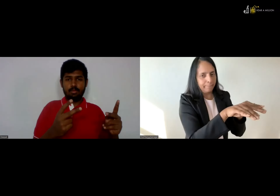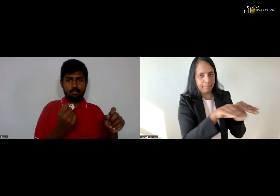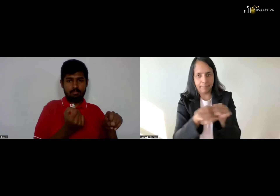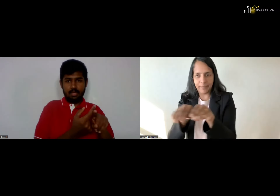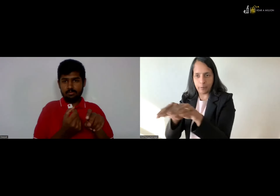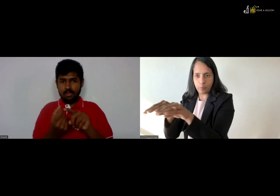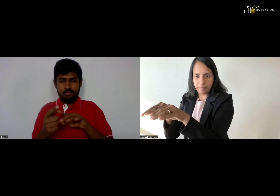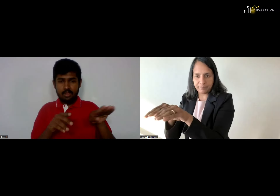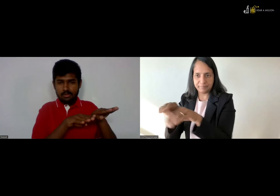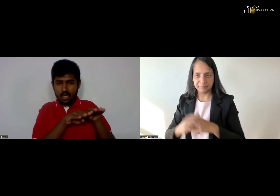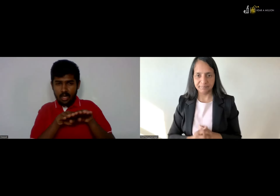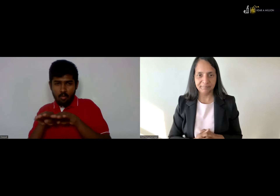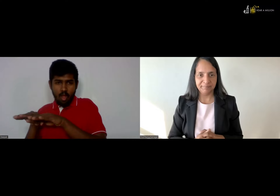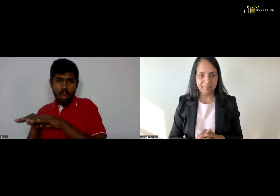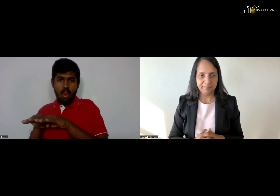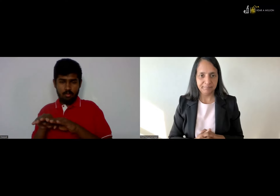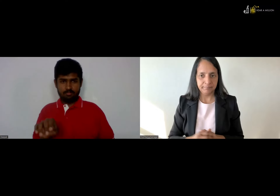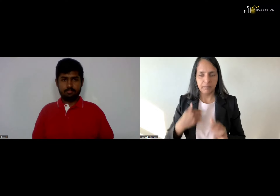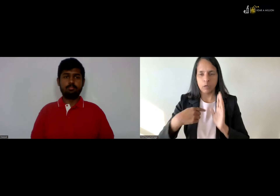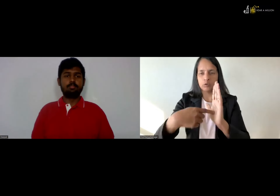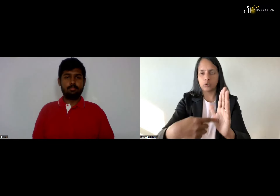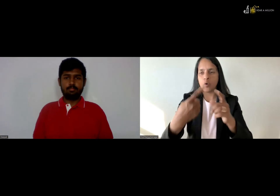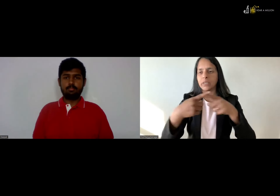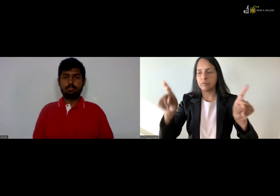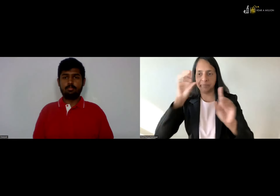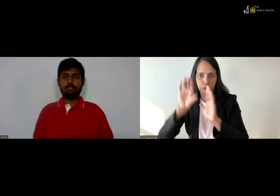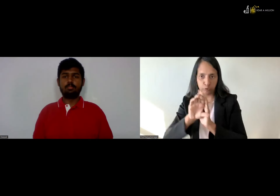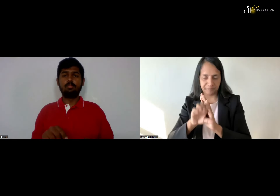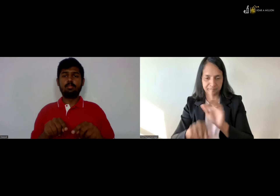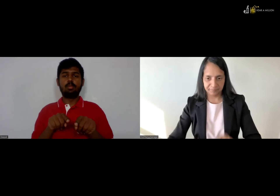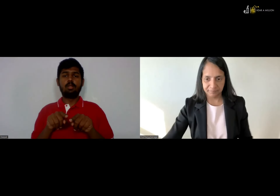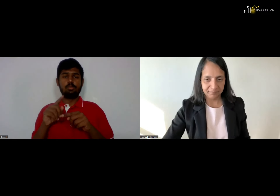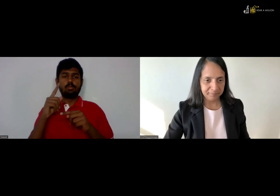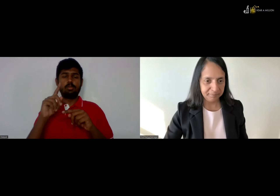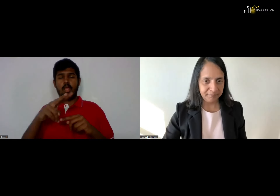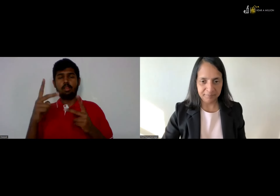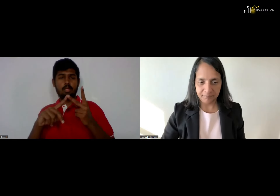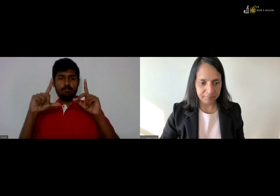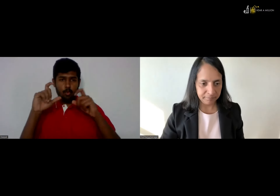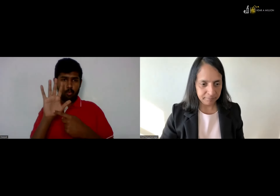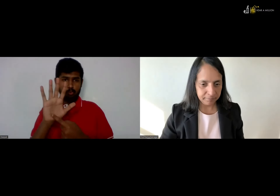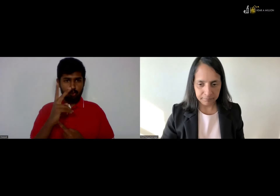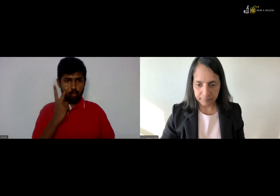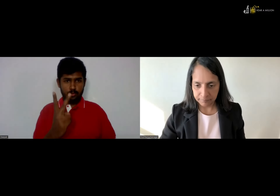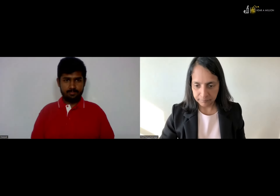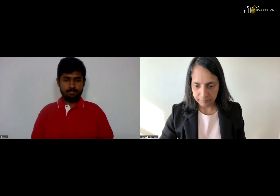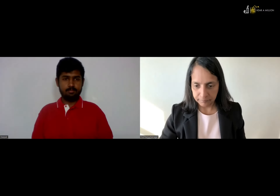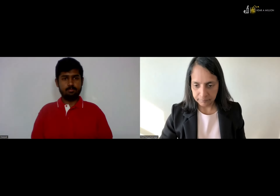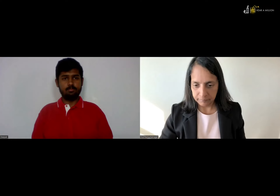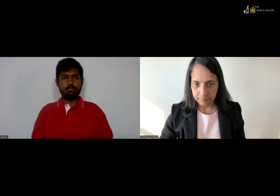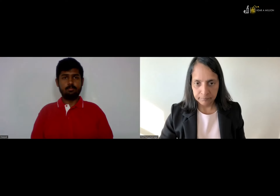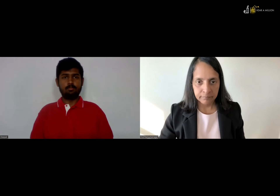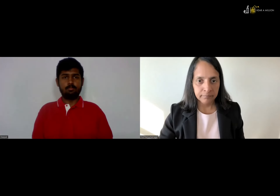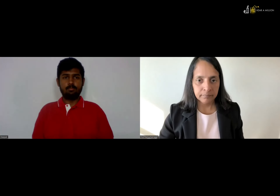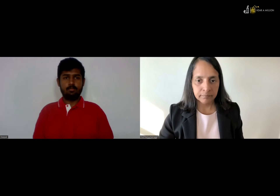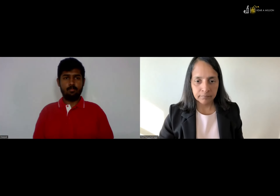So in the below picture, we can see that, yeah, that the customized material was provided. Let